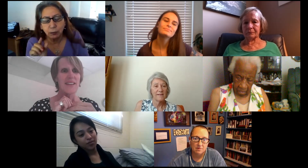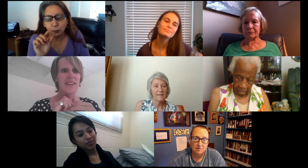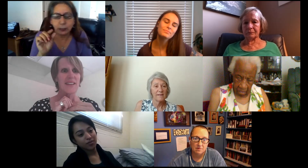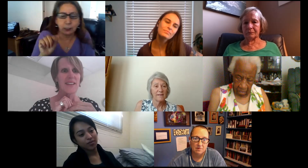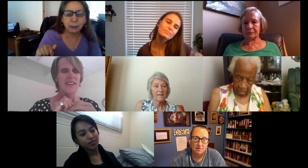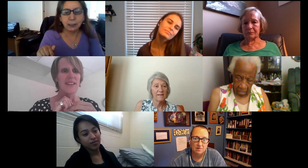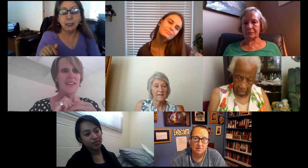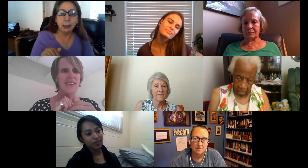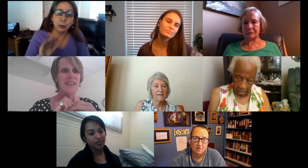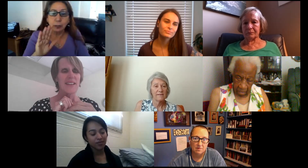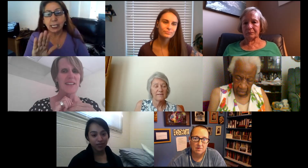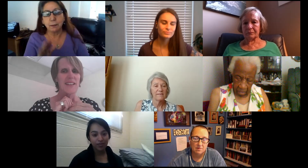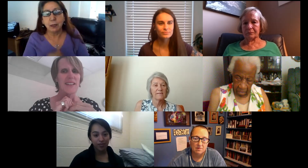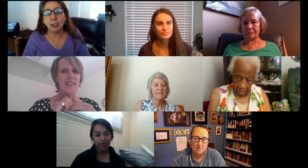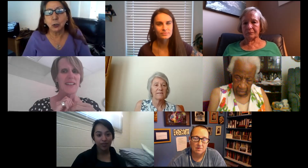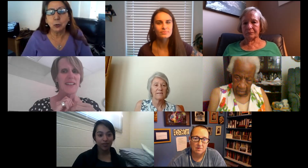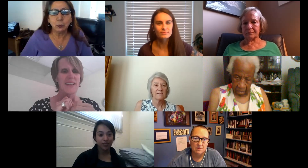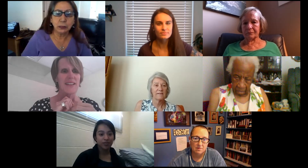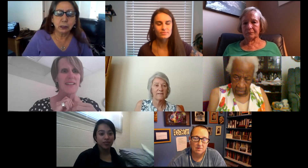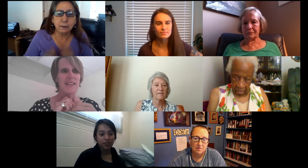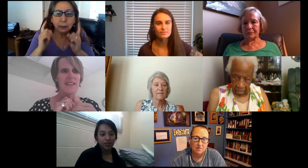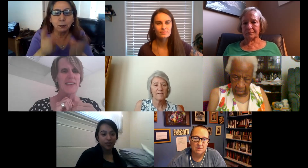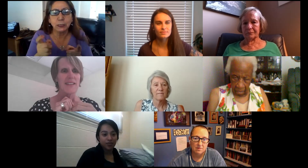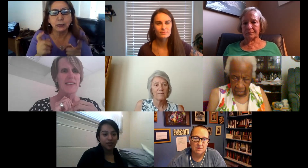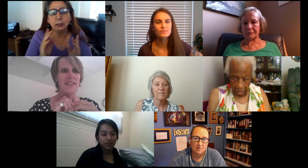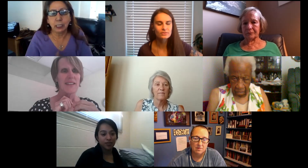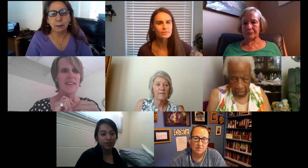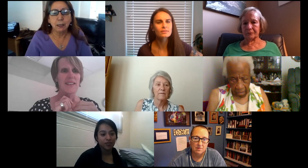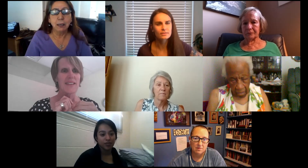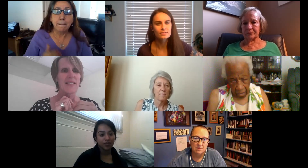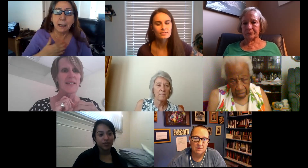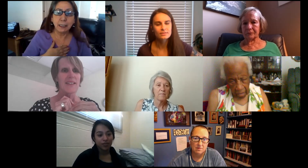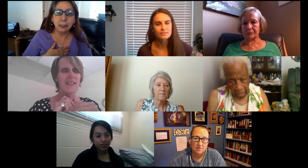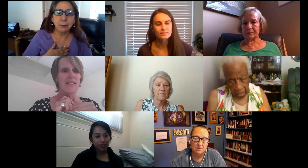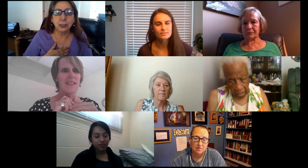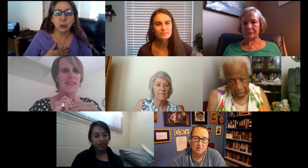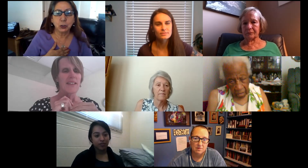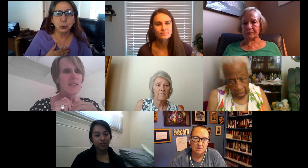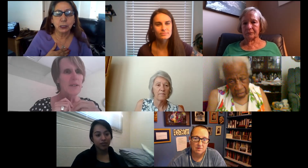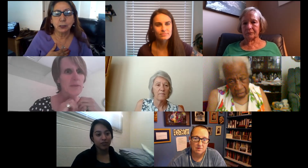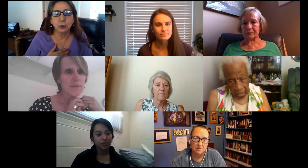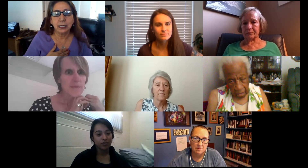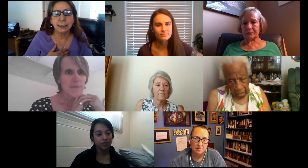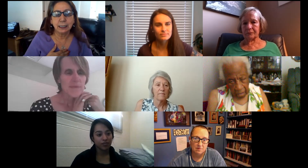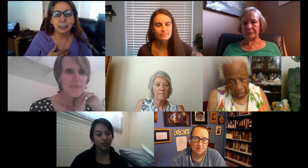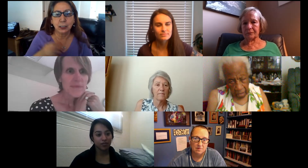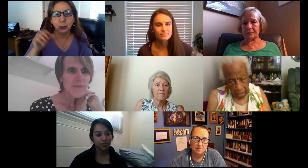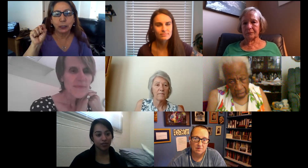first letter. I mean, your name. How do you give some person their name? My name is Susie, Susana Santillan, 2